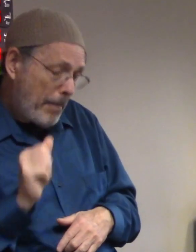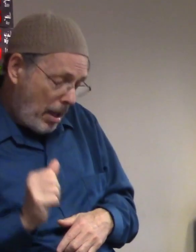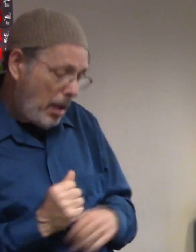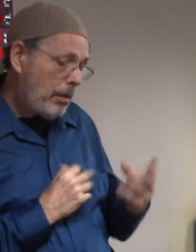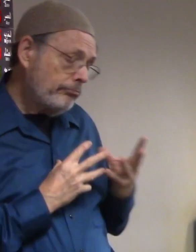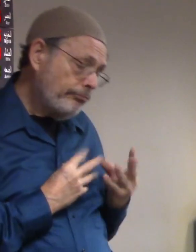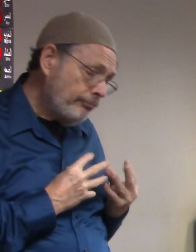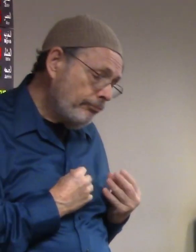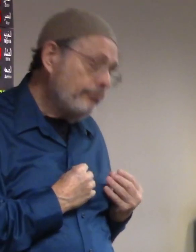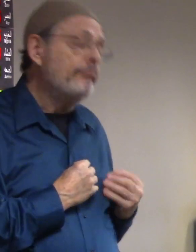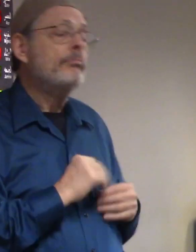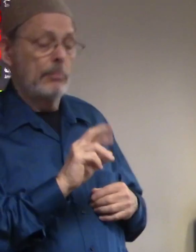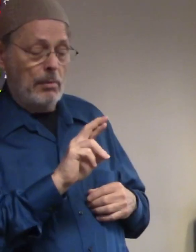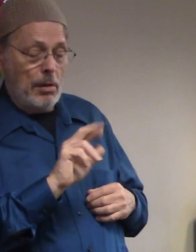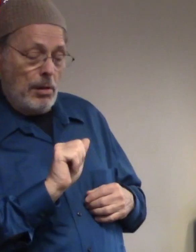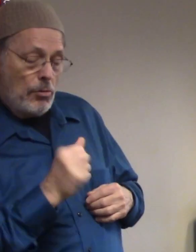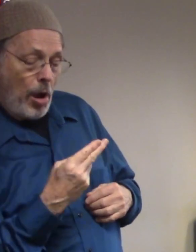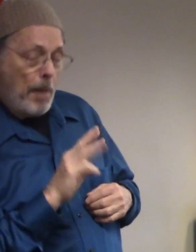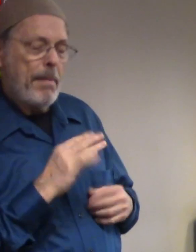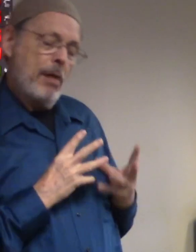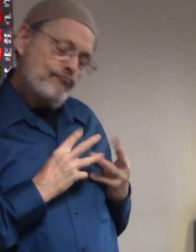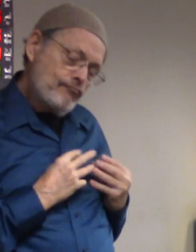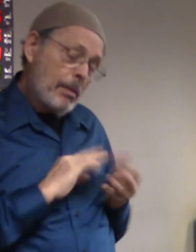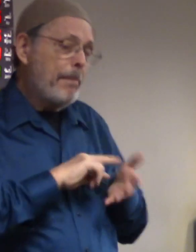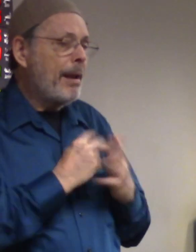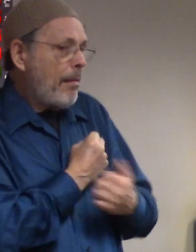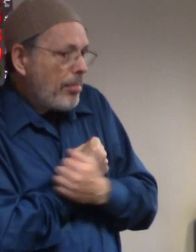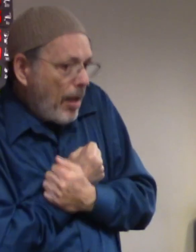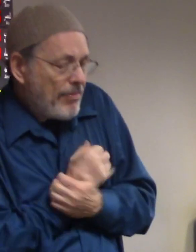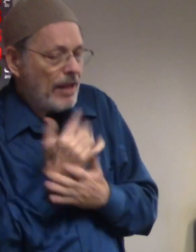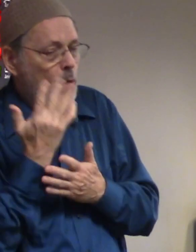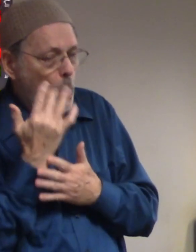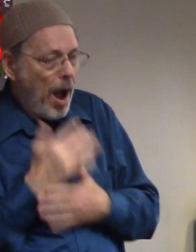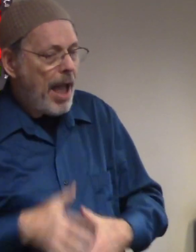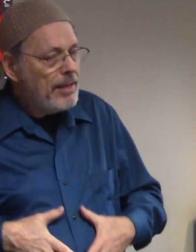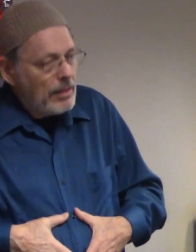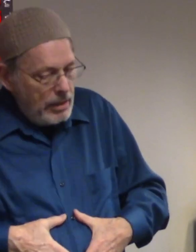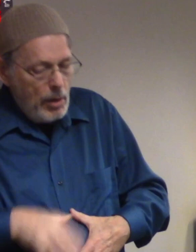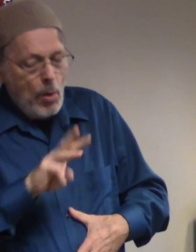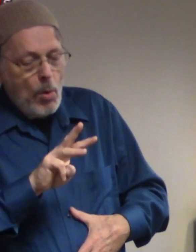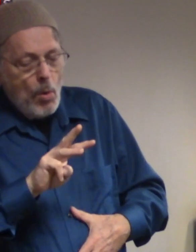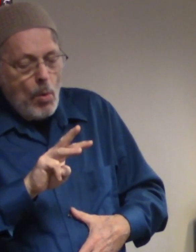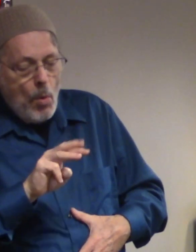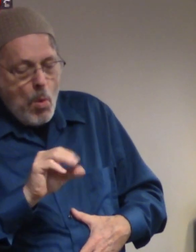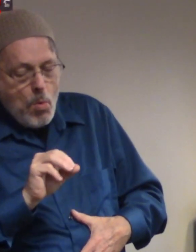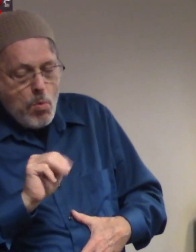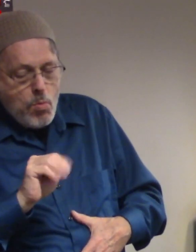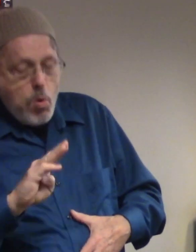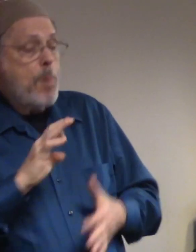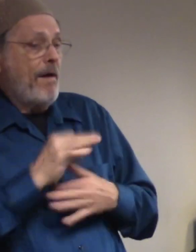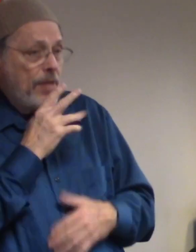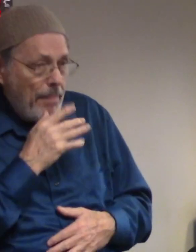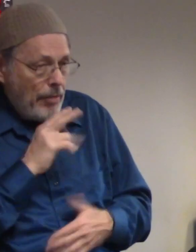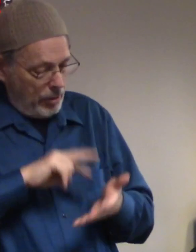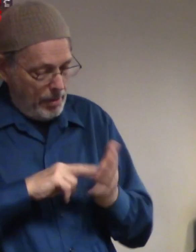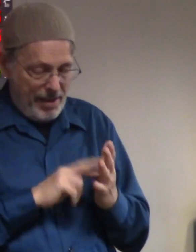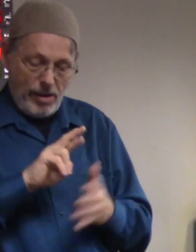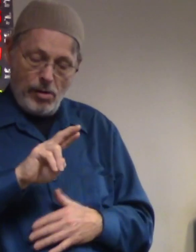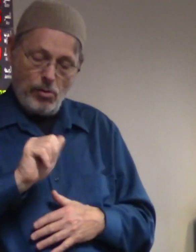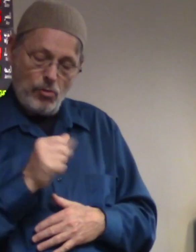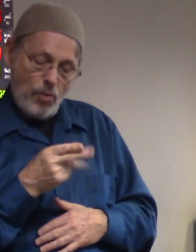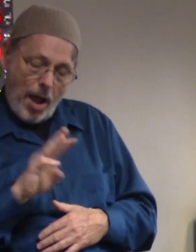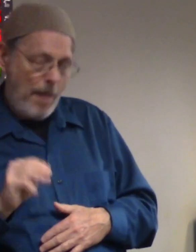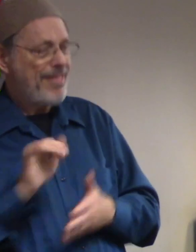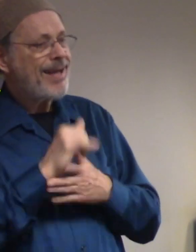lil alamin, rahmah denotes love. That's why the word womb of the mother, the womb is rahim. Because what kind of love does the mother, is